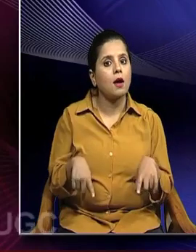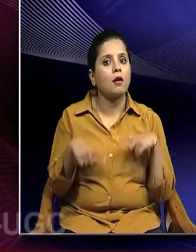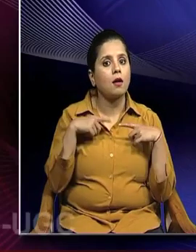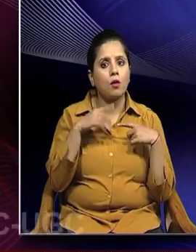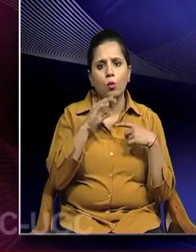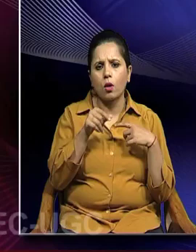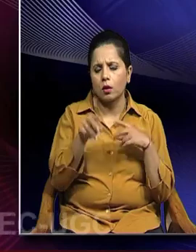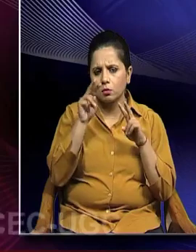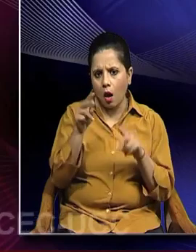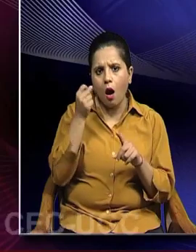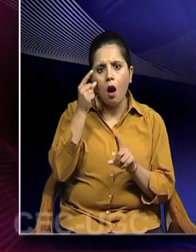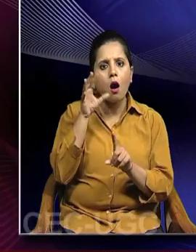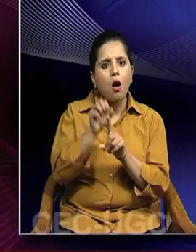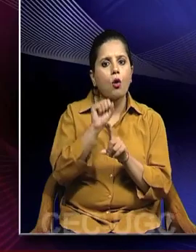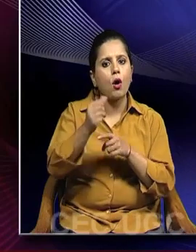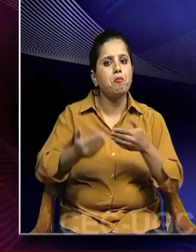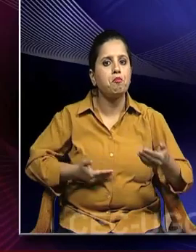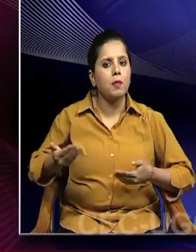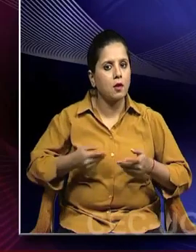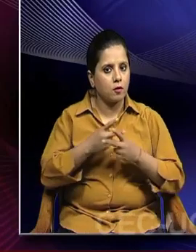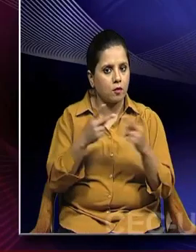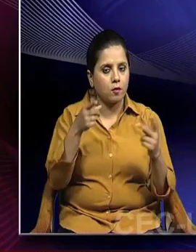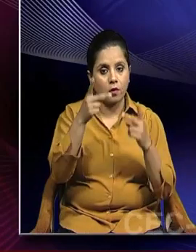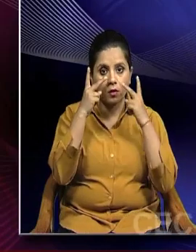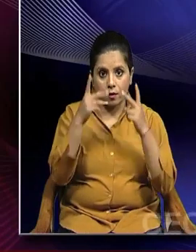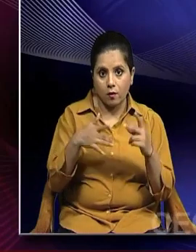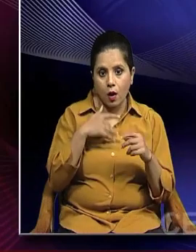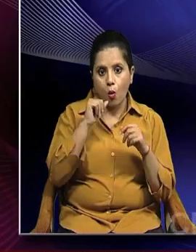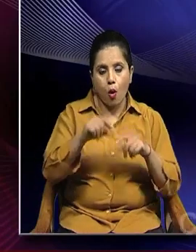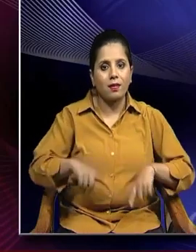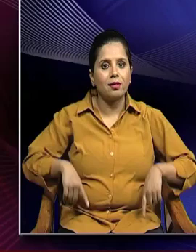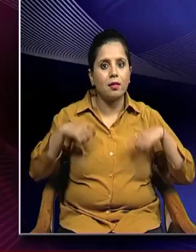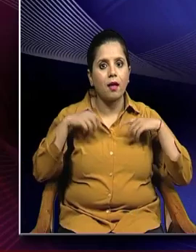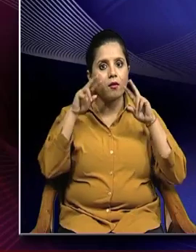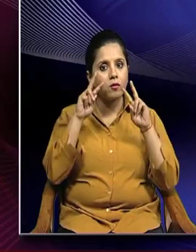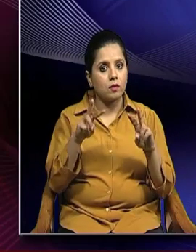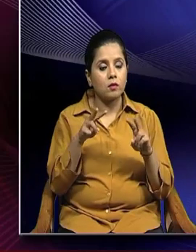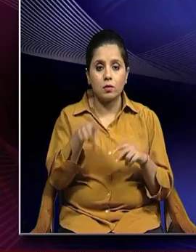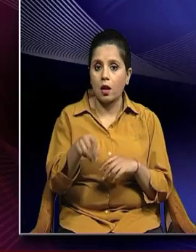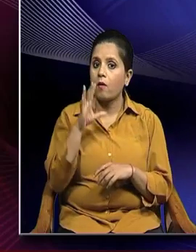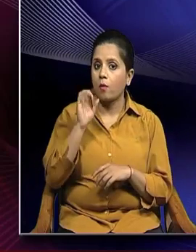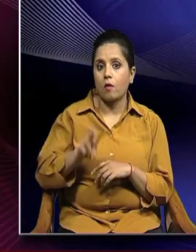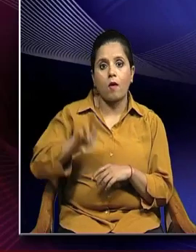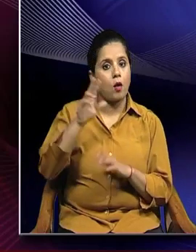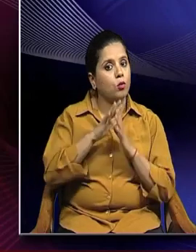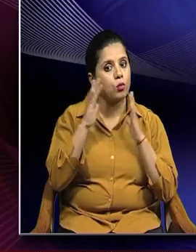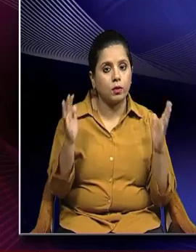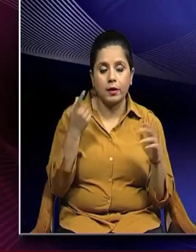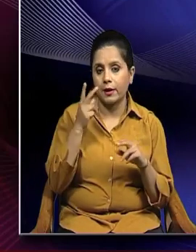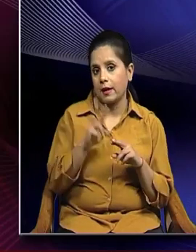actually determines your behavior, the way you look at the life, that actually matters a lot. If you